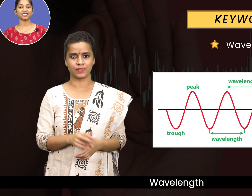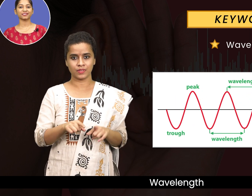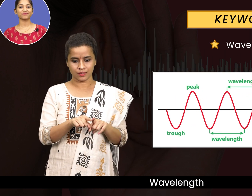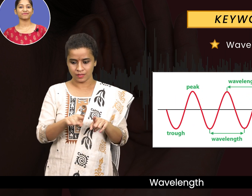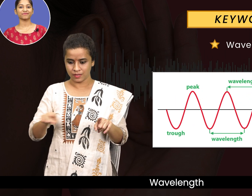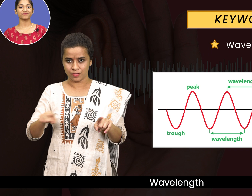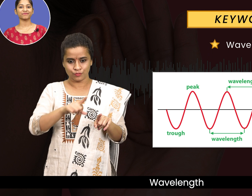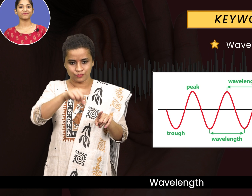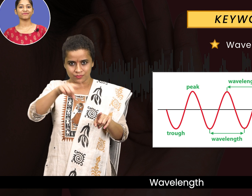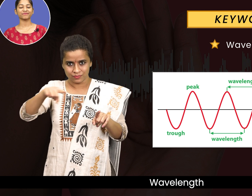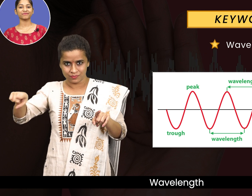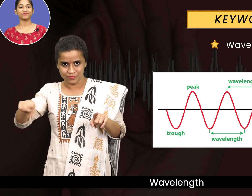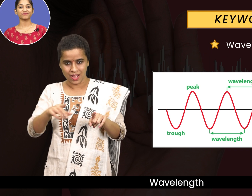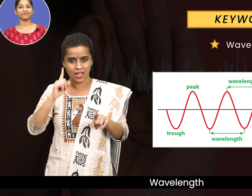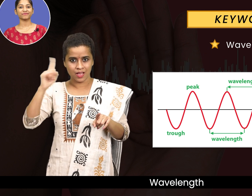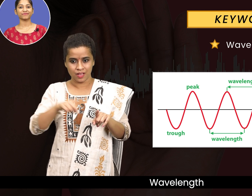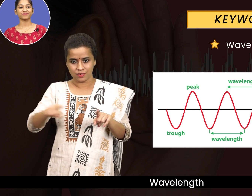wavelength,